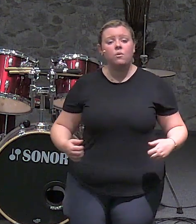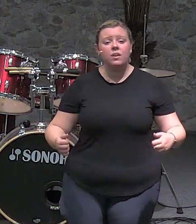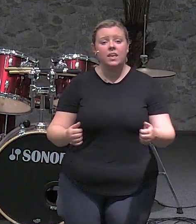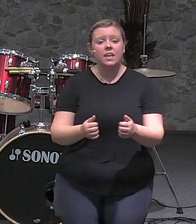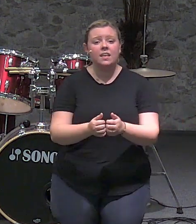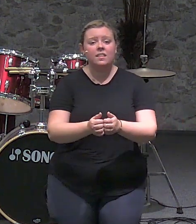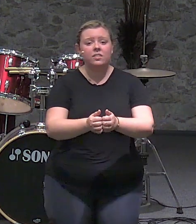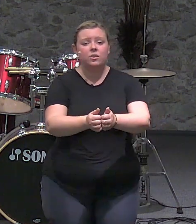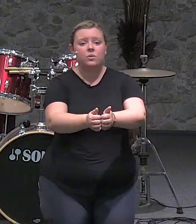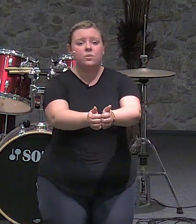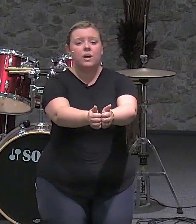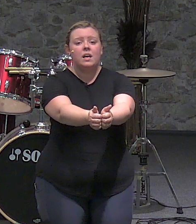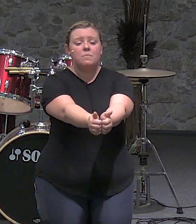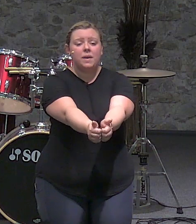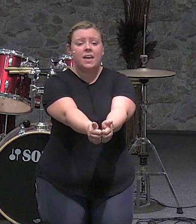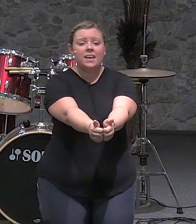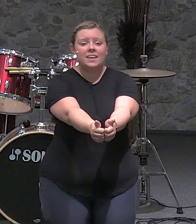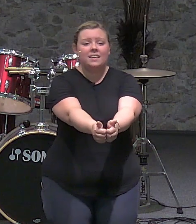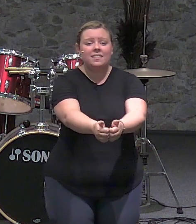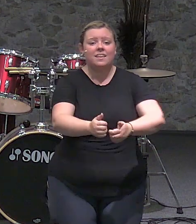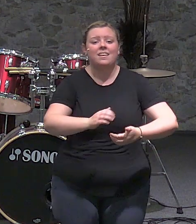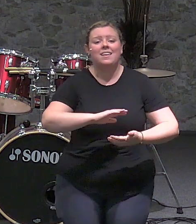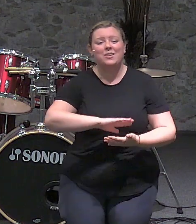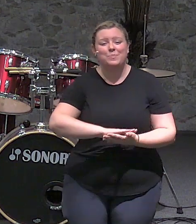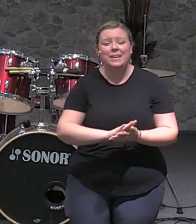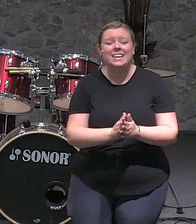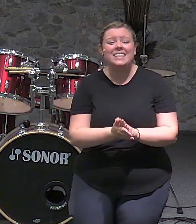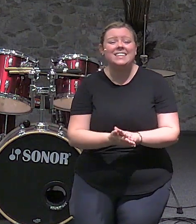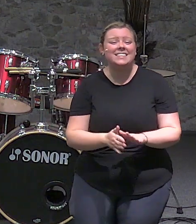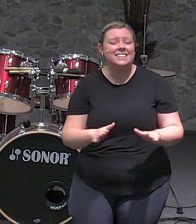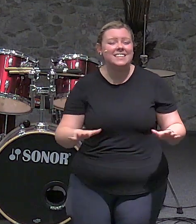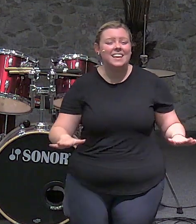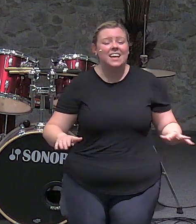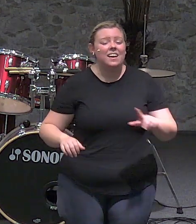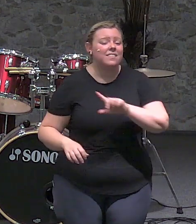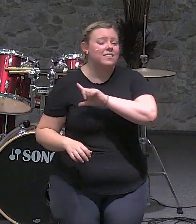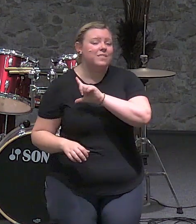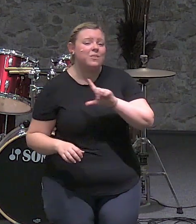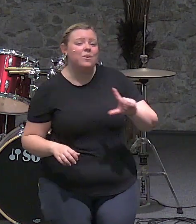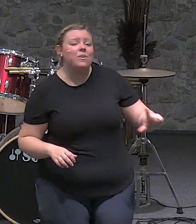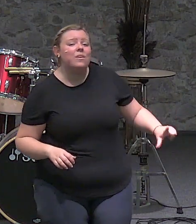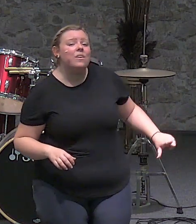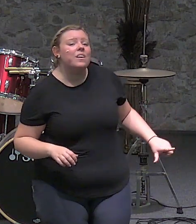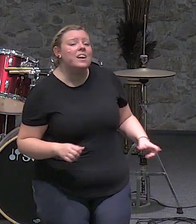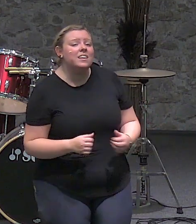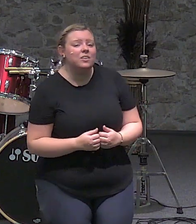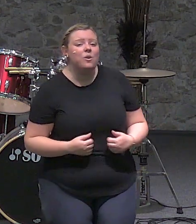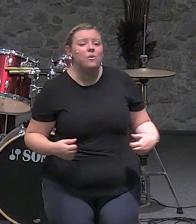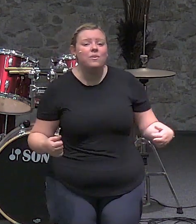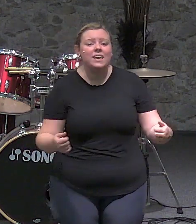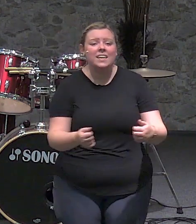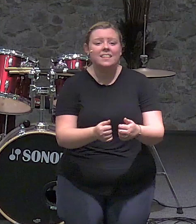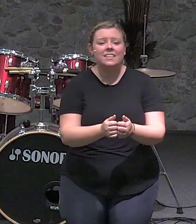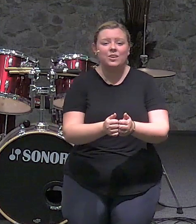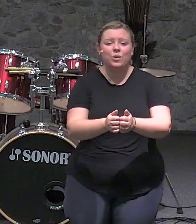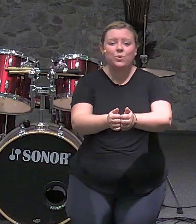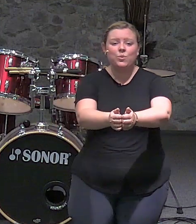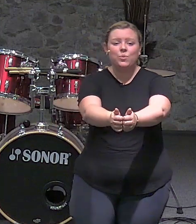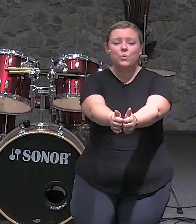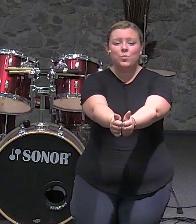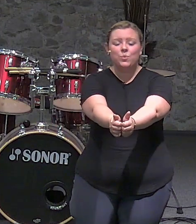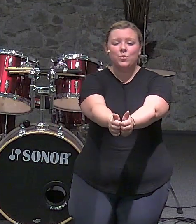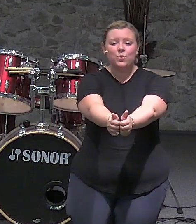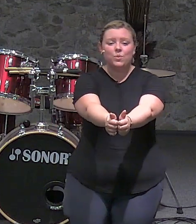go with you. May the peace of the Lord go with